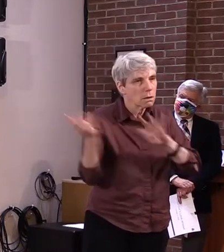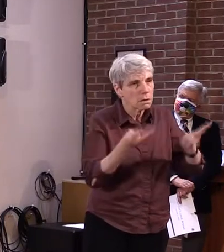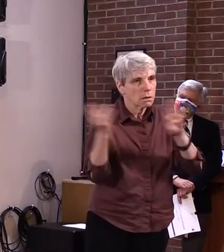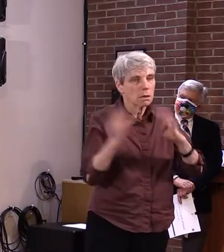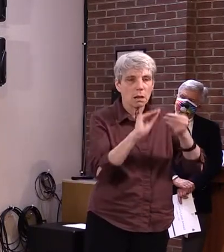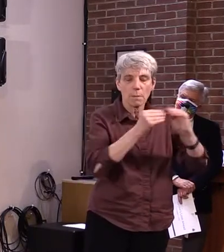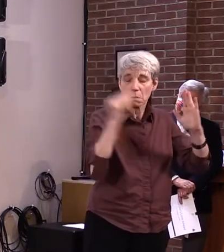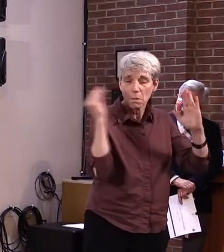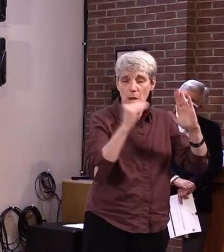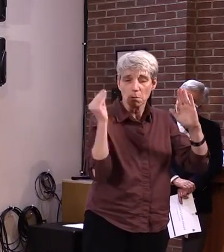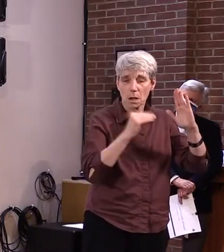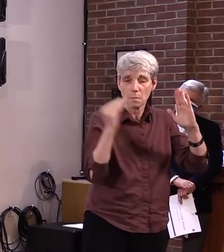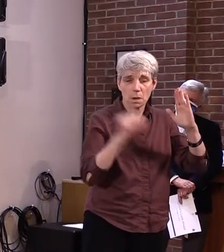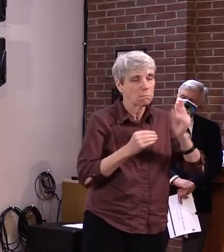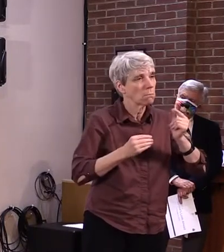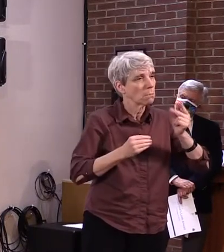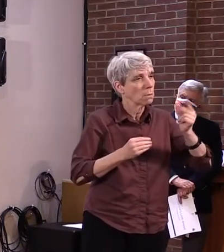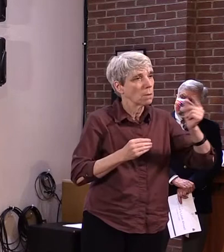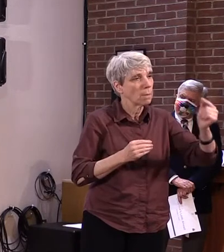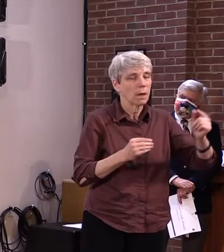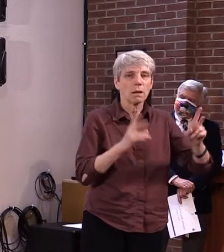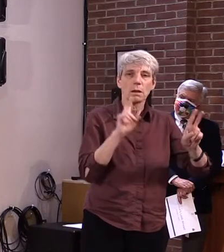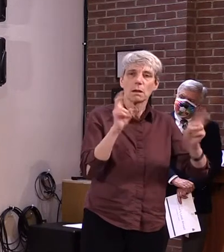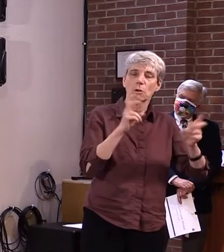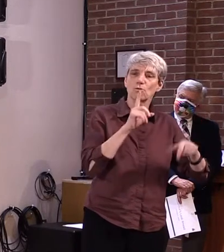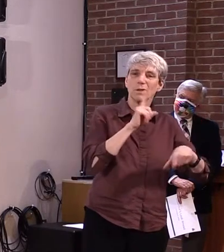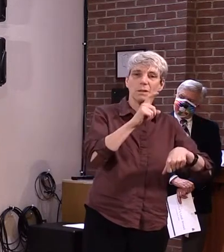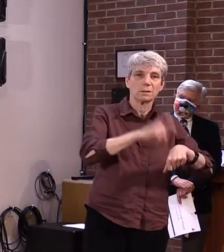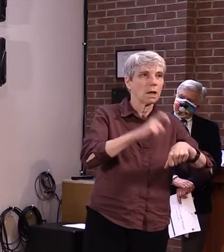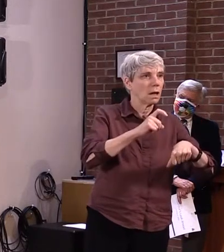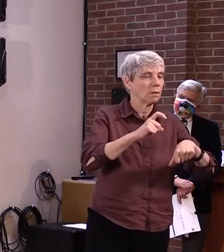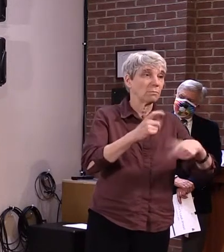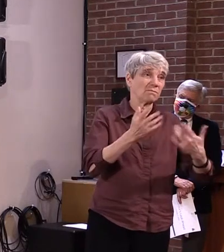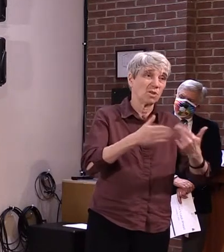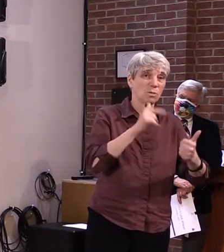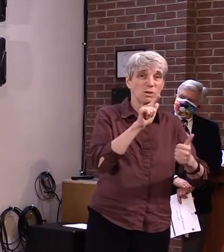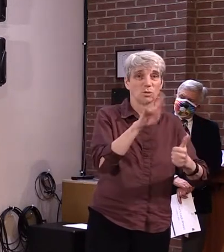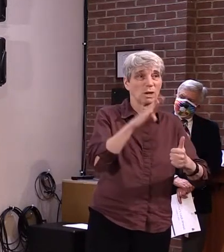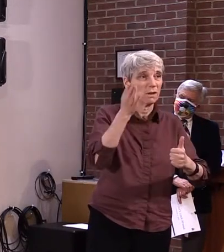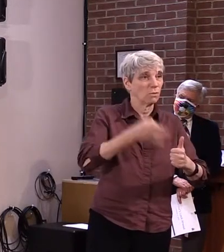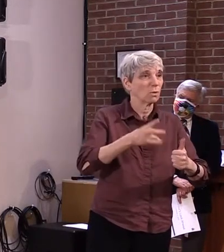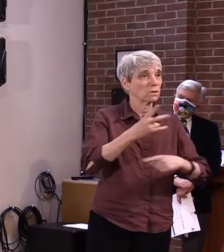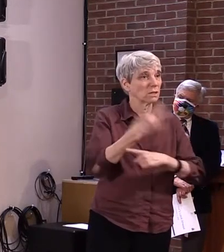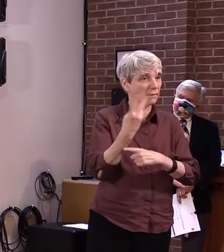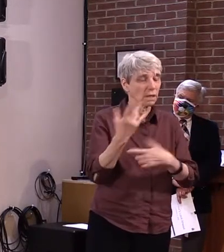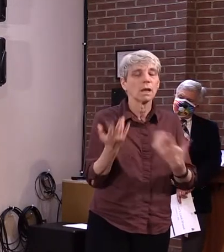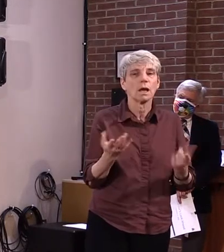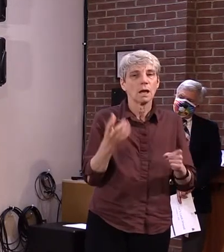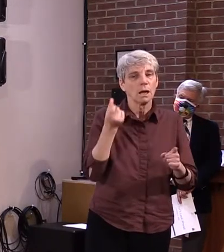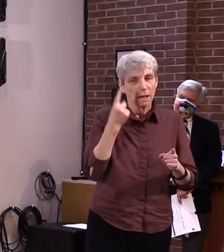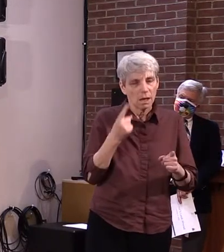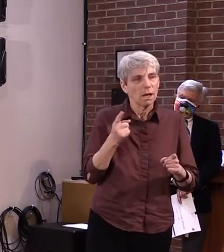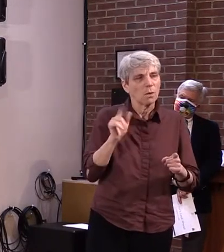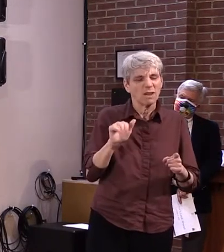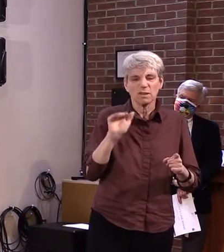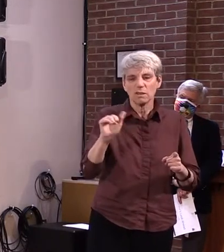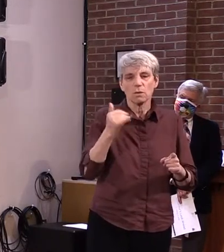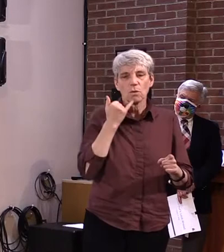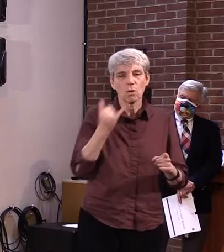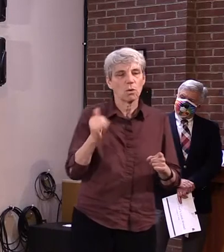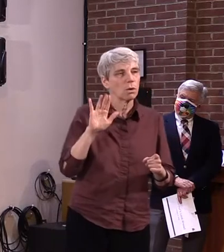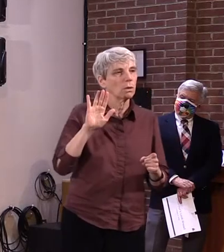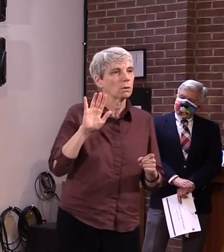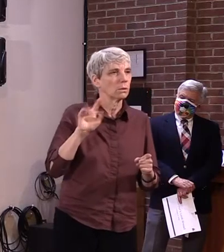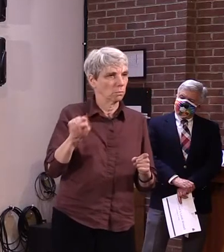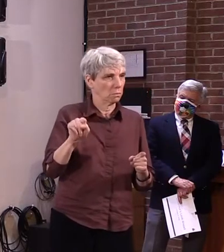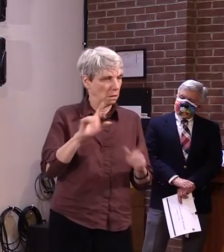are analyzing this pretty much around the clock. Obviously, we'll have to connect with you to get to the actual specifics of